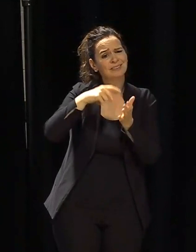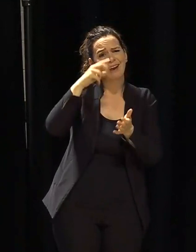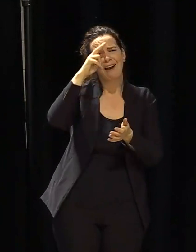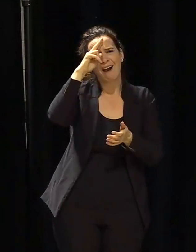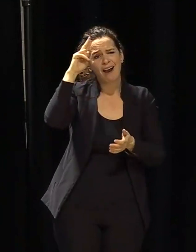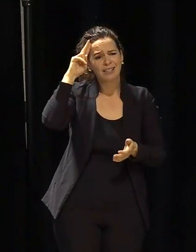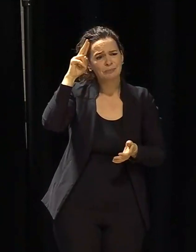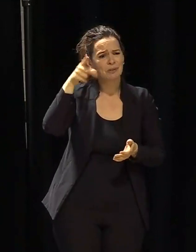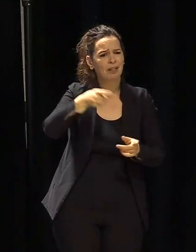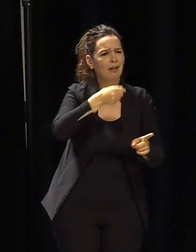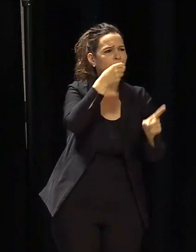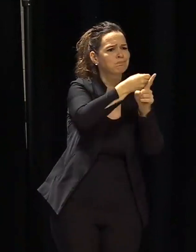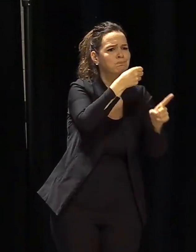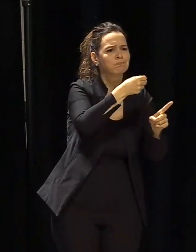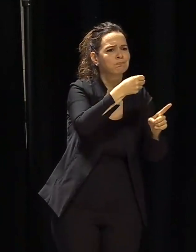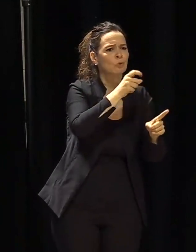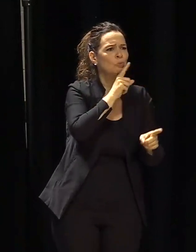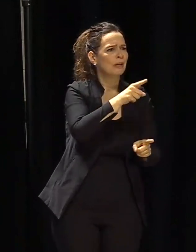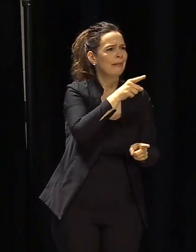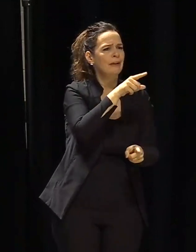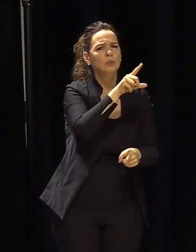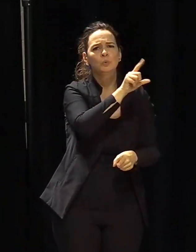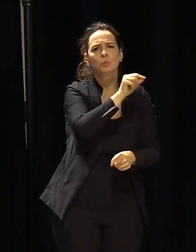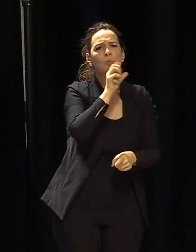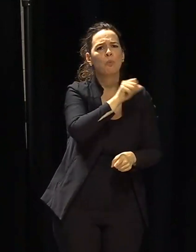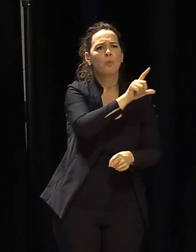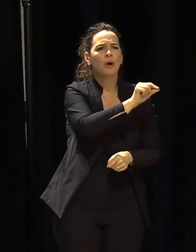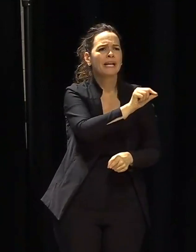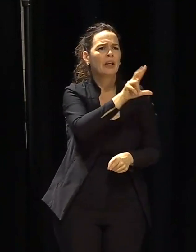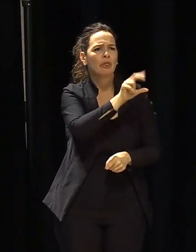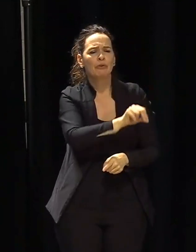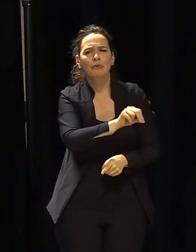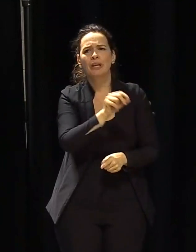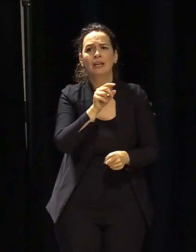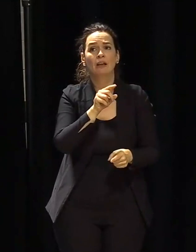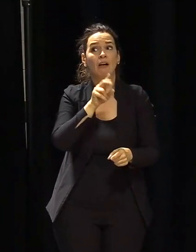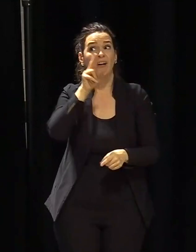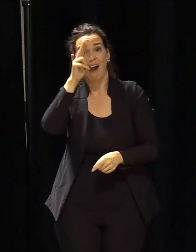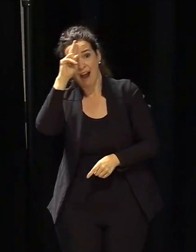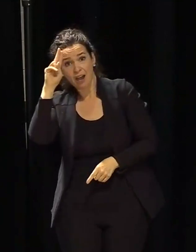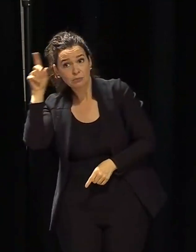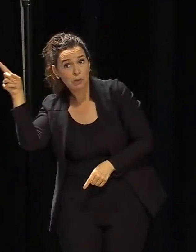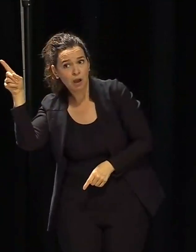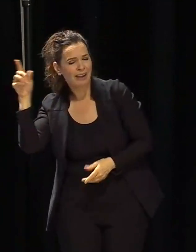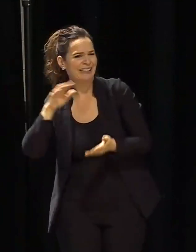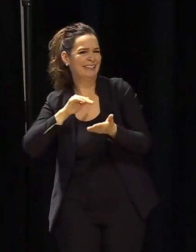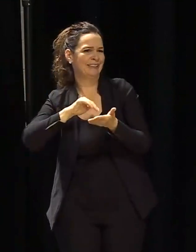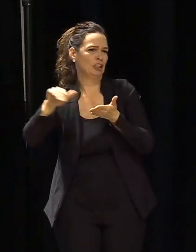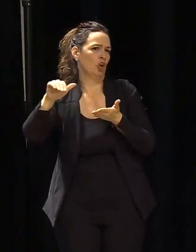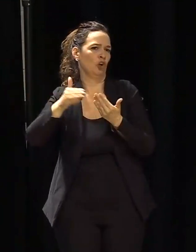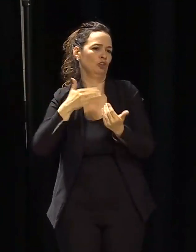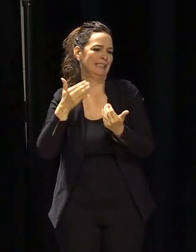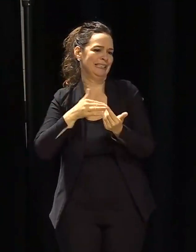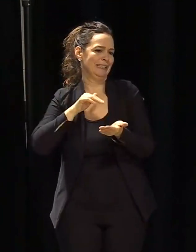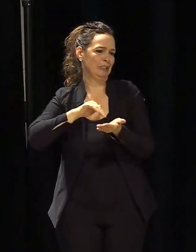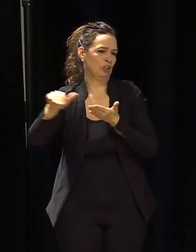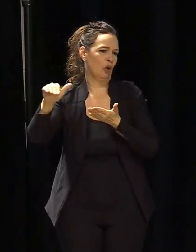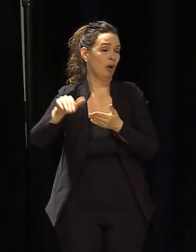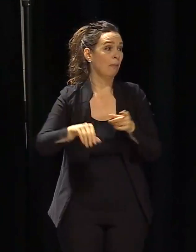very sick. They can, and they can go into the hospital. But when you have folks in their 70s or 80s who